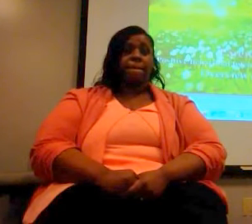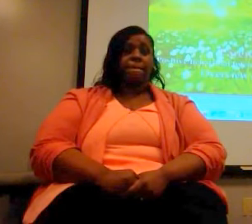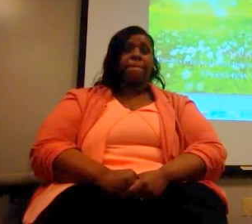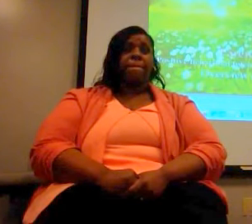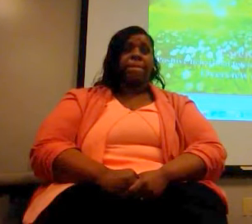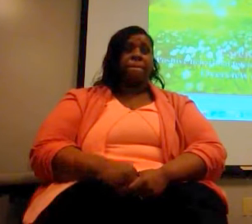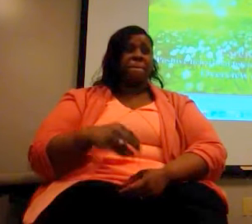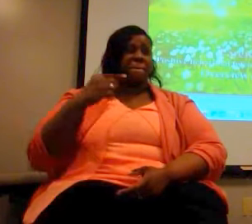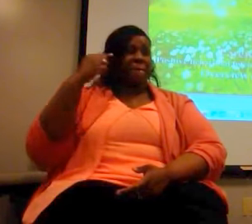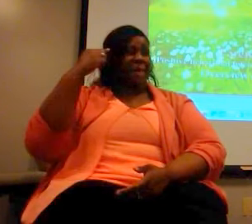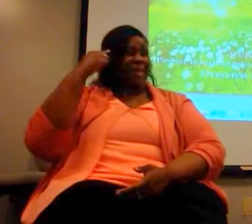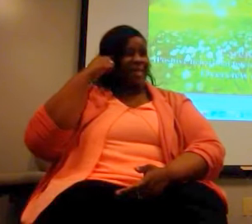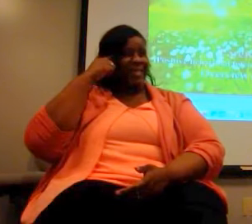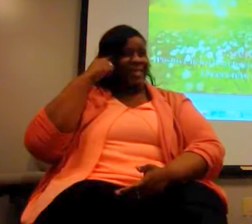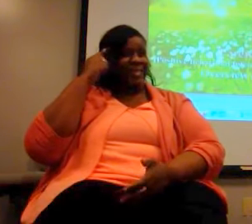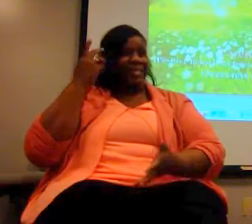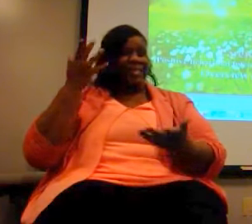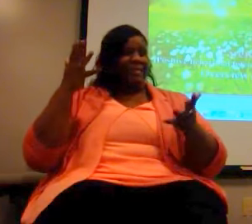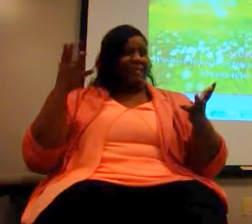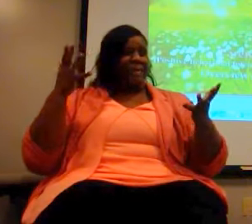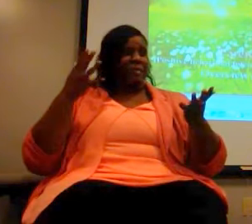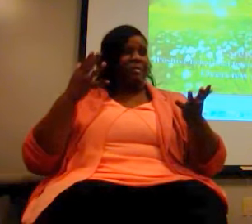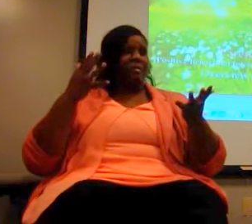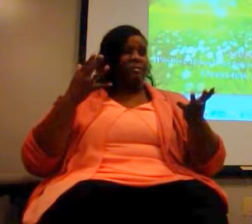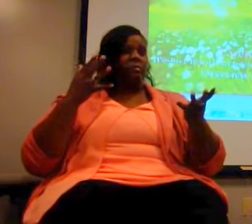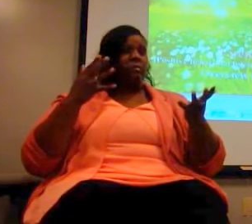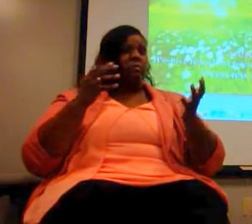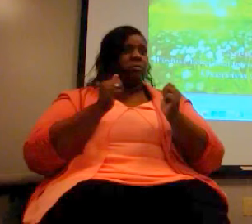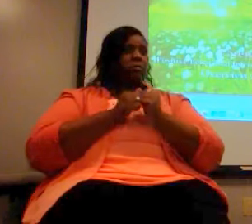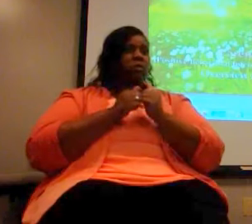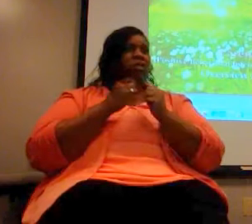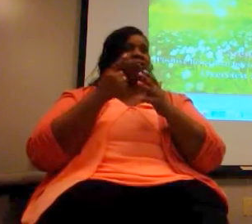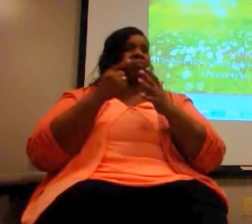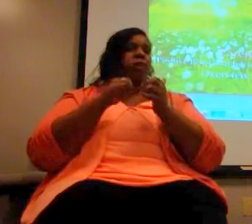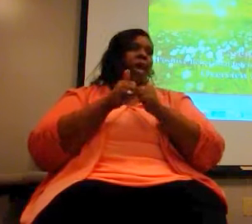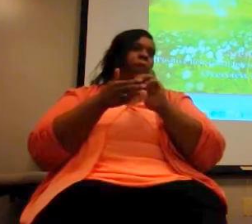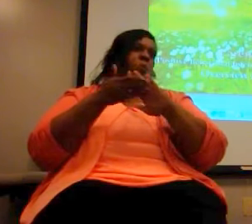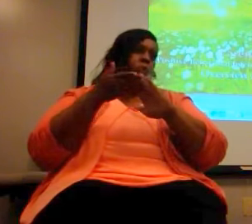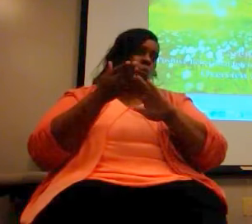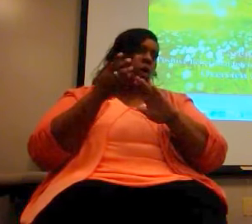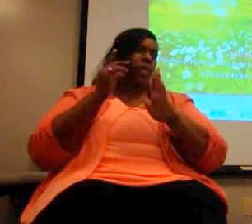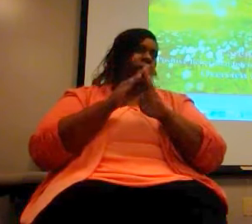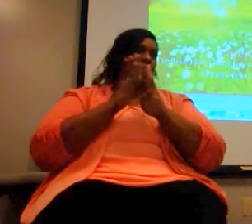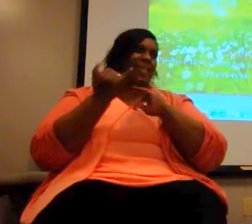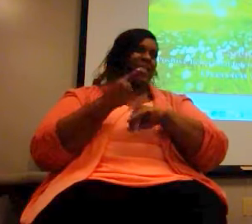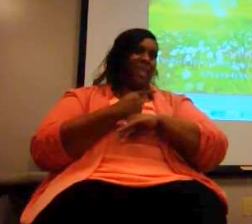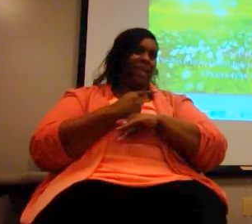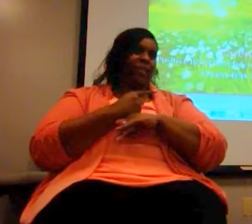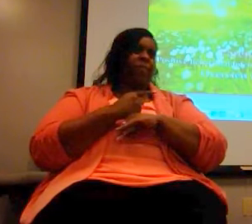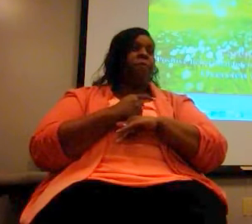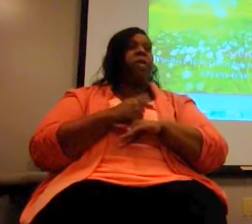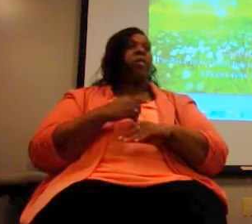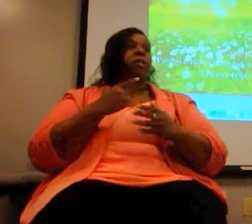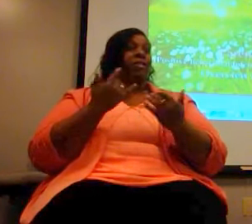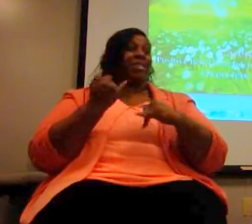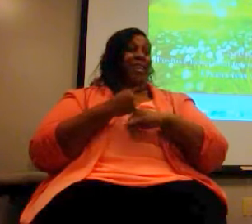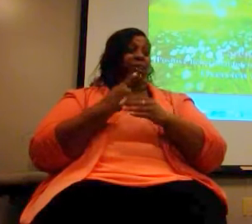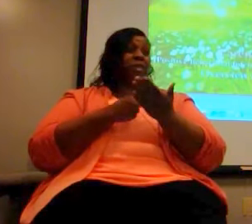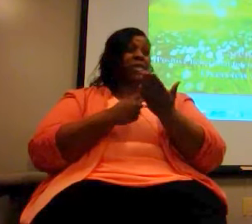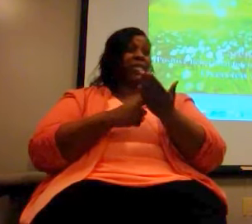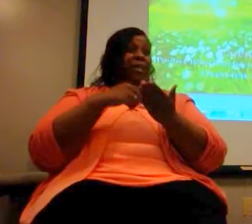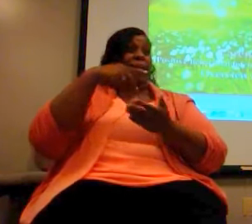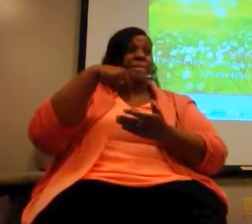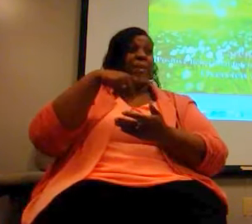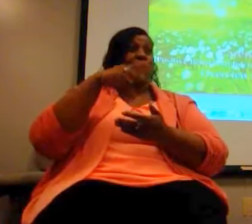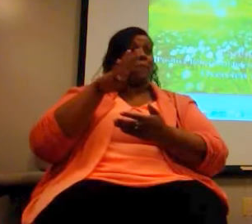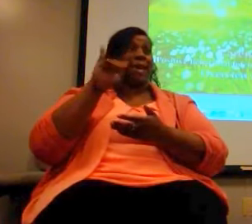I think that's all of the housekeeping. So our webinar today is Parenting with PBIS, or Positive